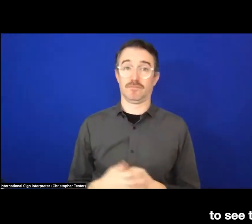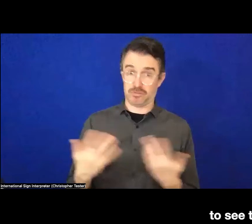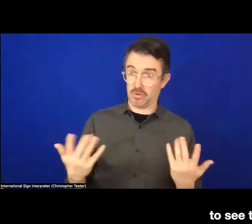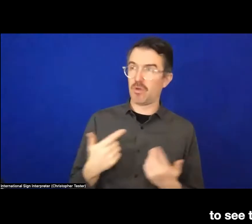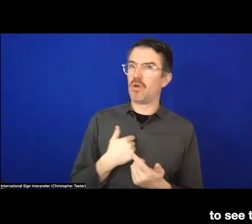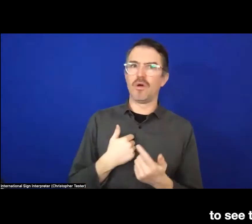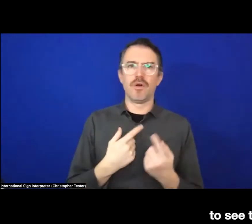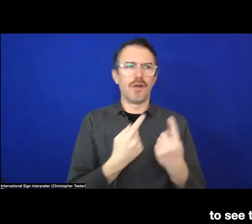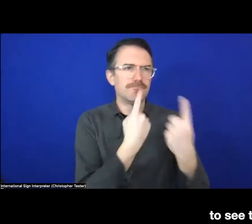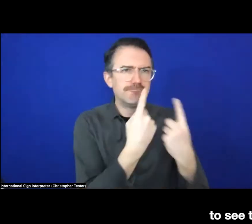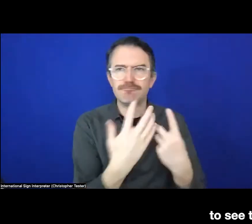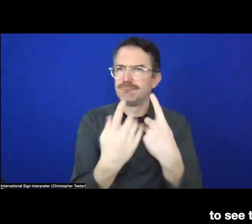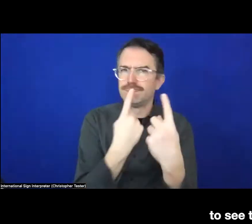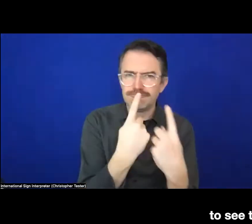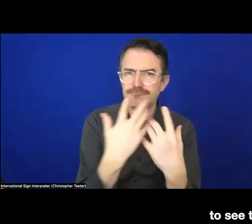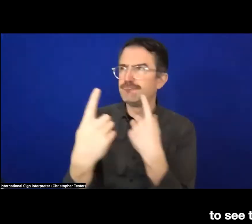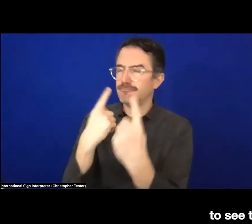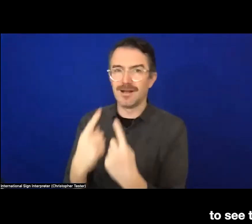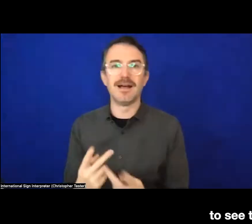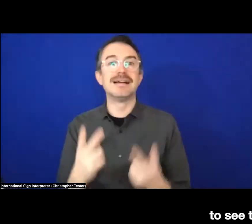the Persons with Disabilities Act of